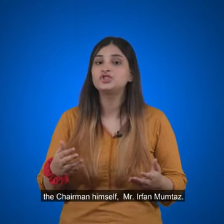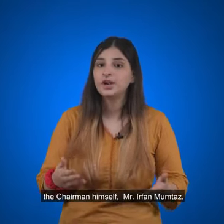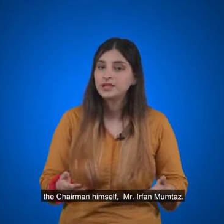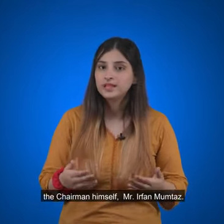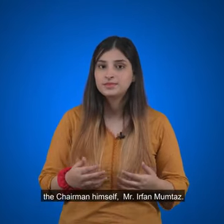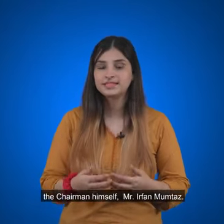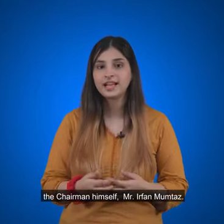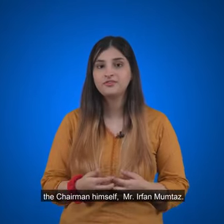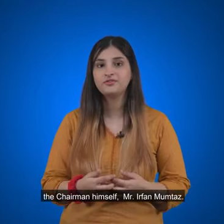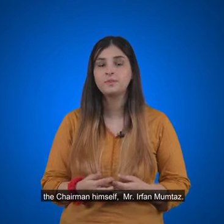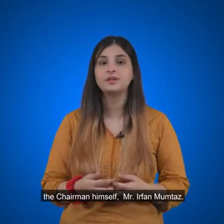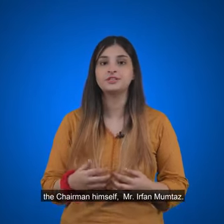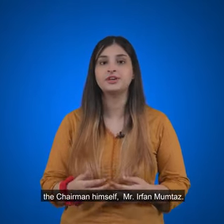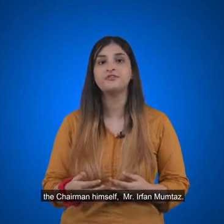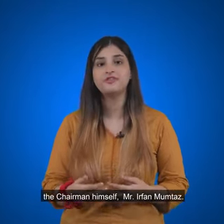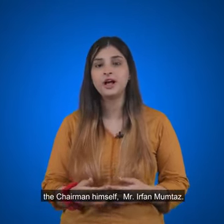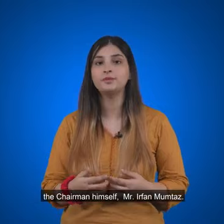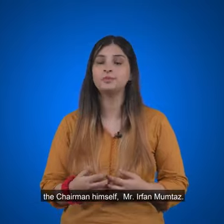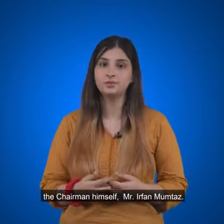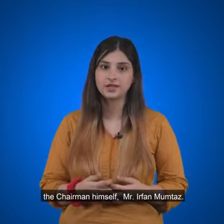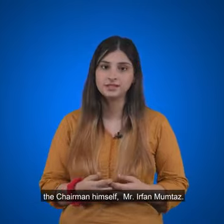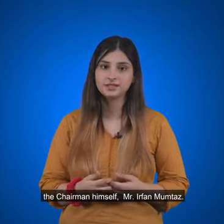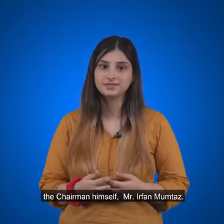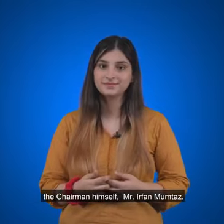chairman himself, Mr. Irfan Mumtaz.